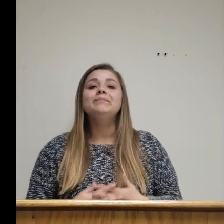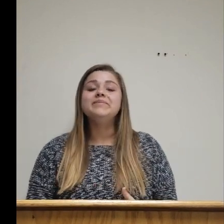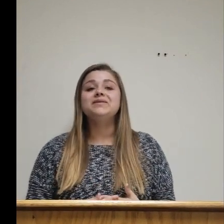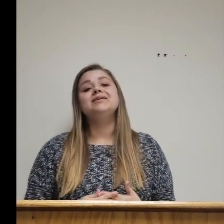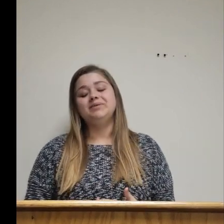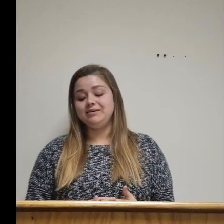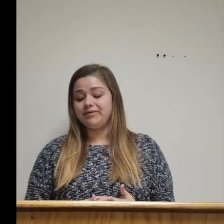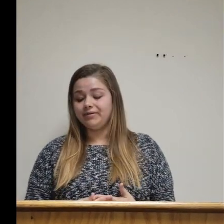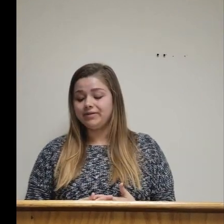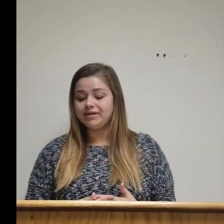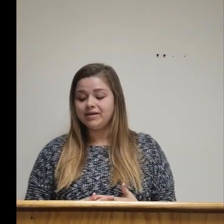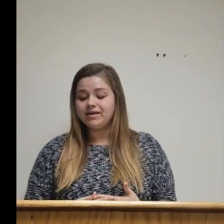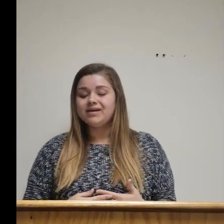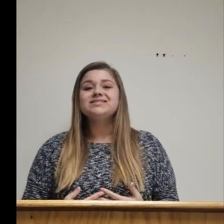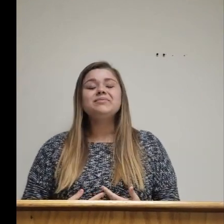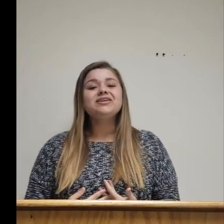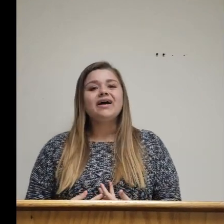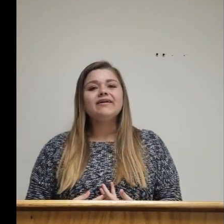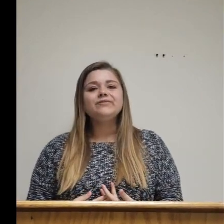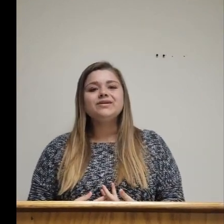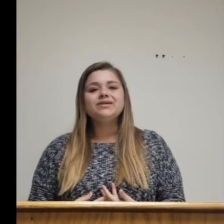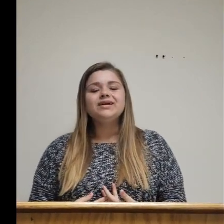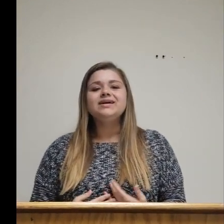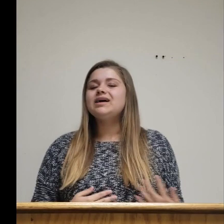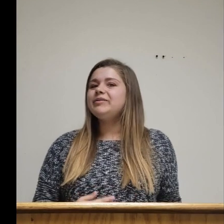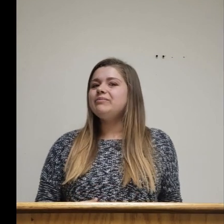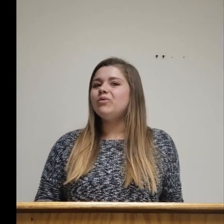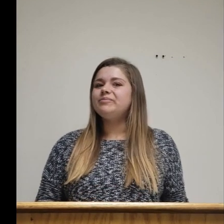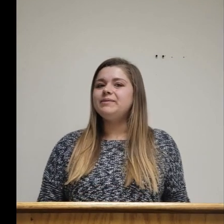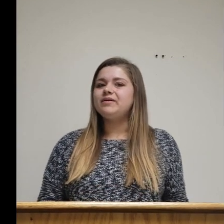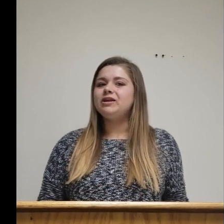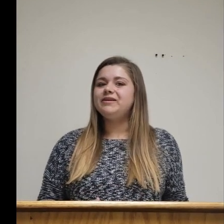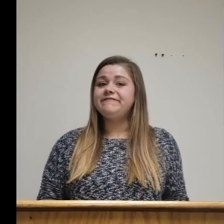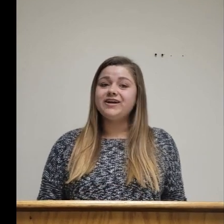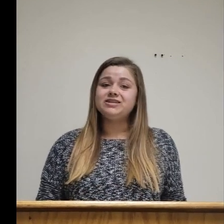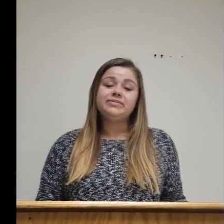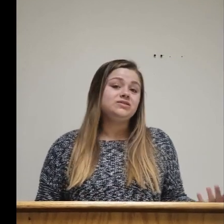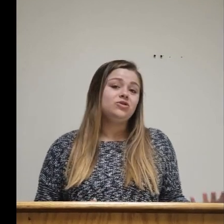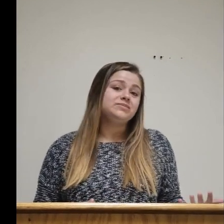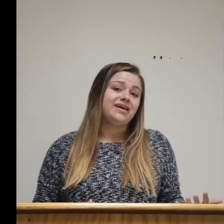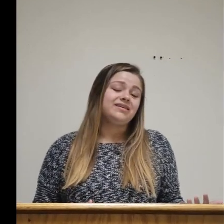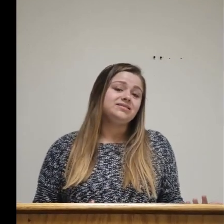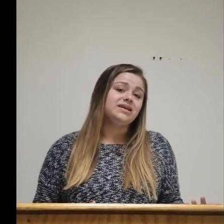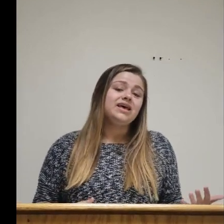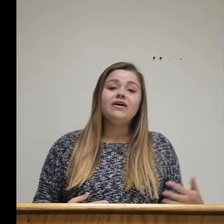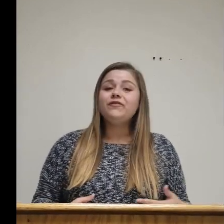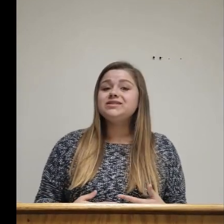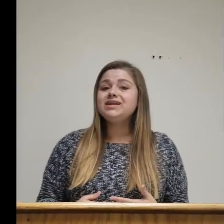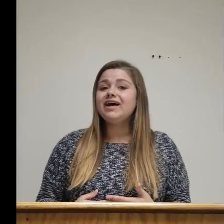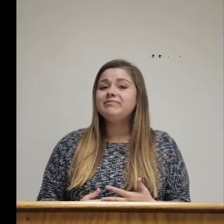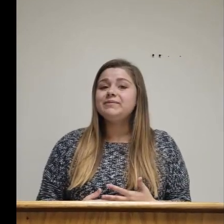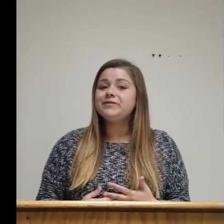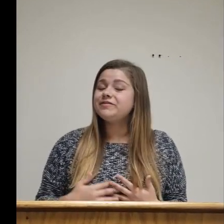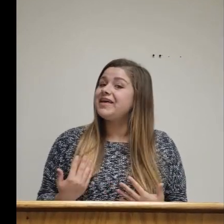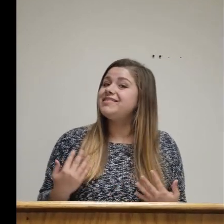1.2 million people. Something I often wonder is how many more people could have been affected by storms like this if we